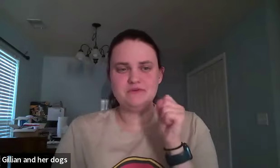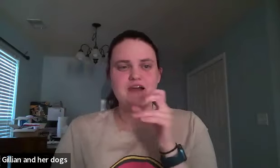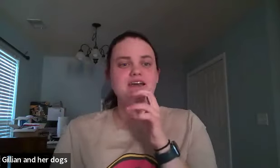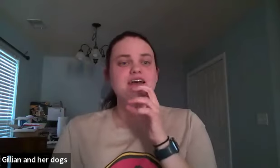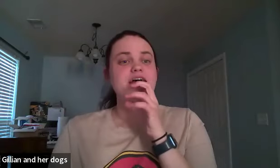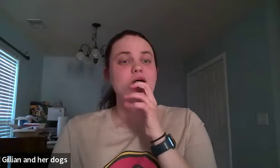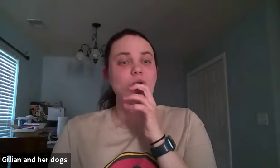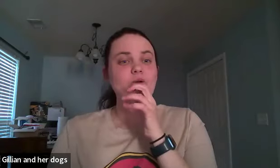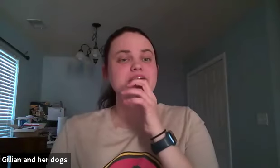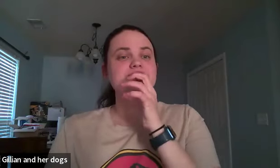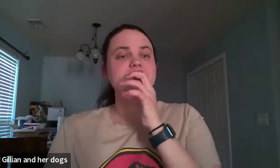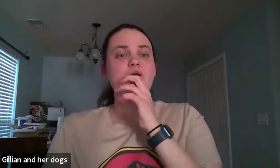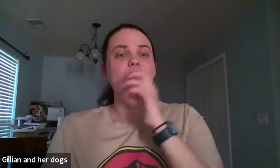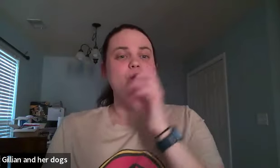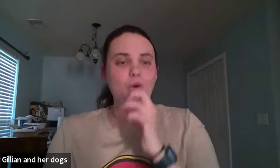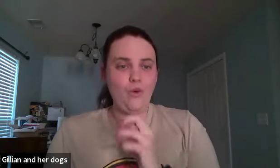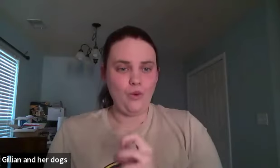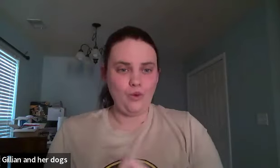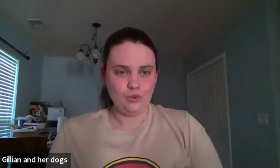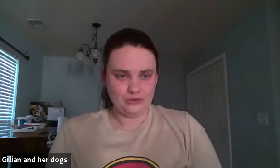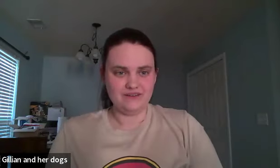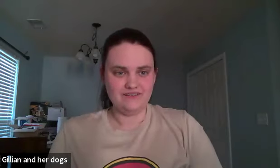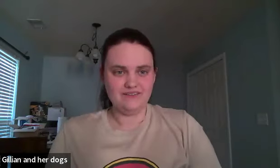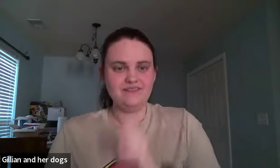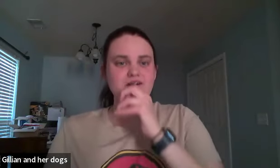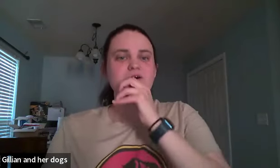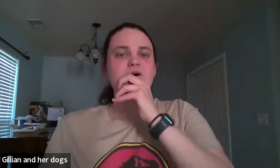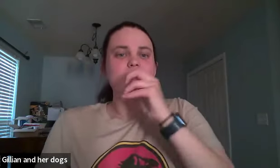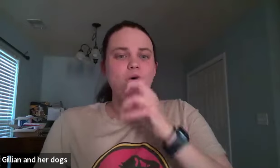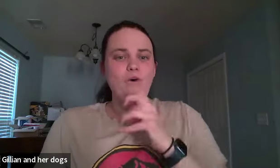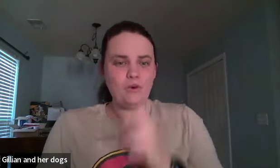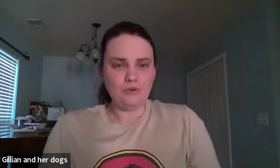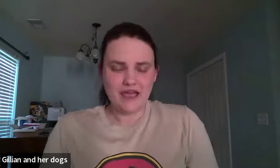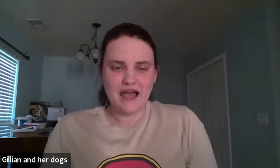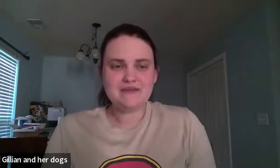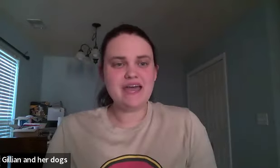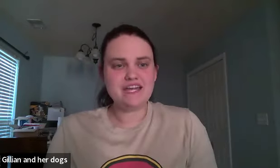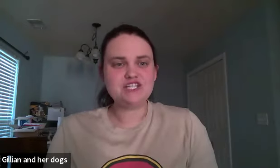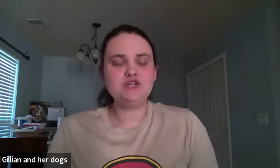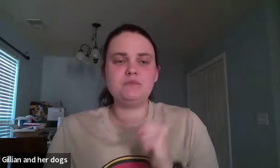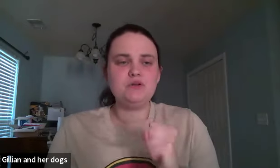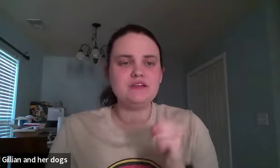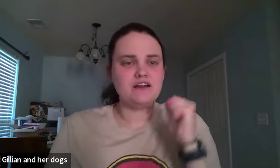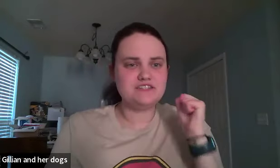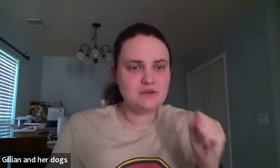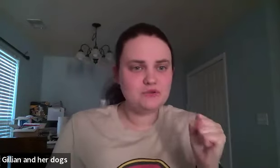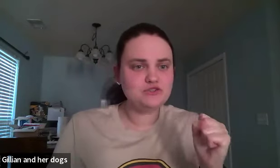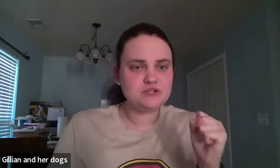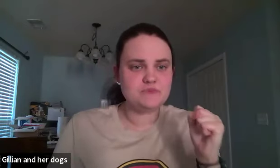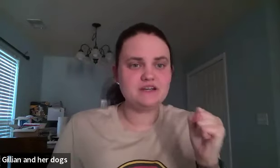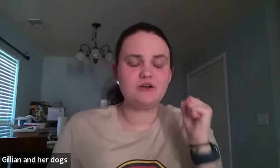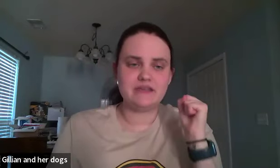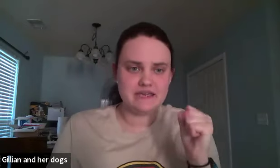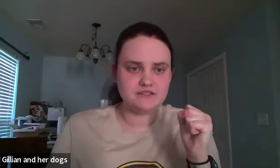see why. Old is old. Old. I imagine you are pulling on Dumbledore's beard or